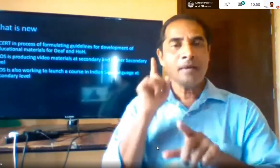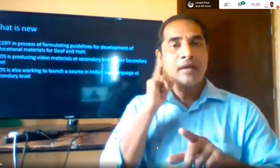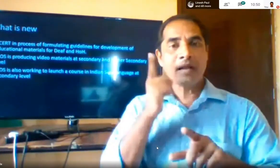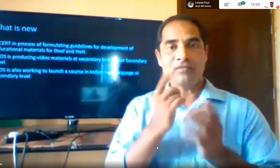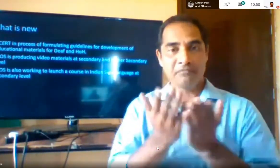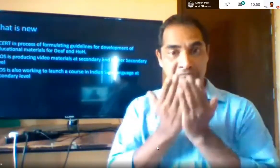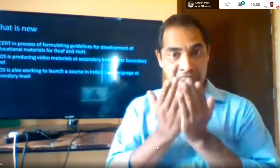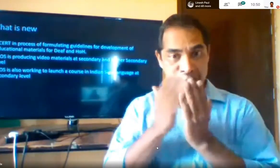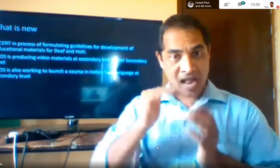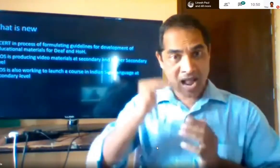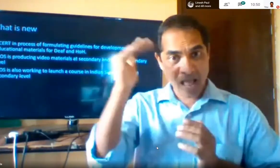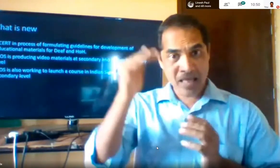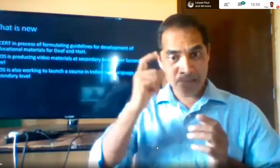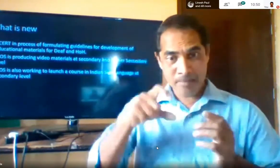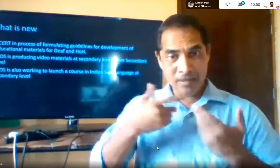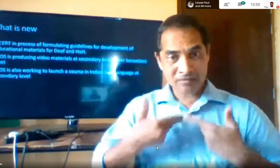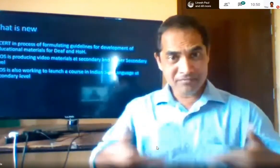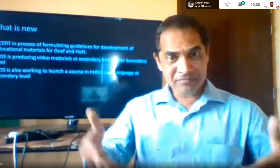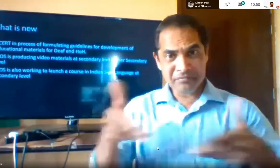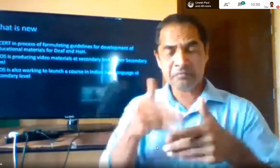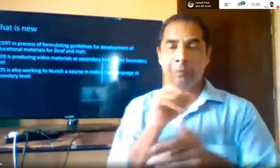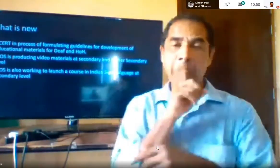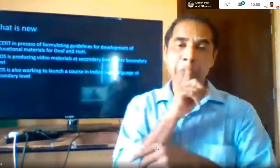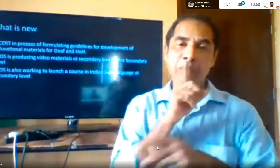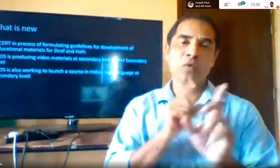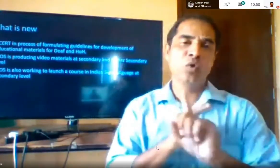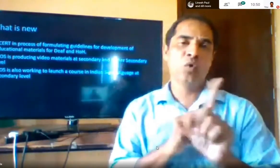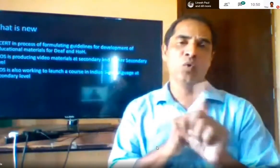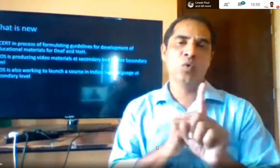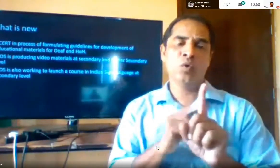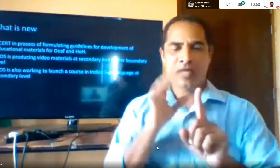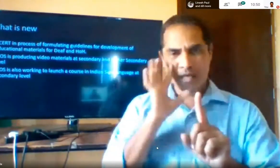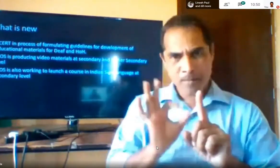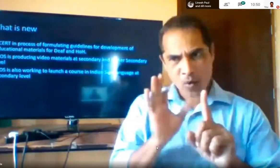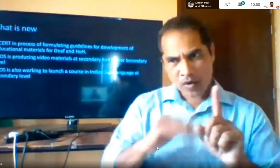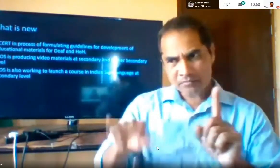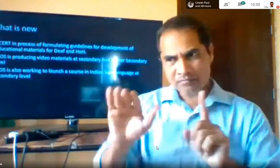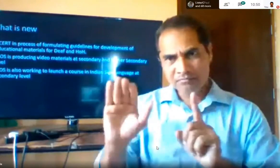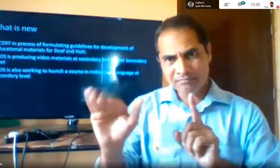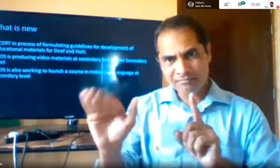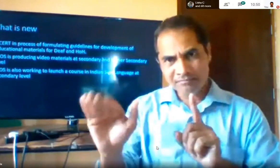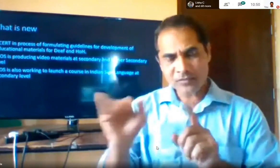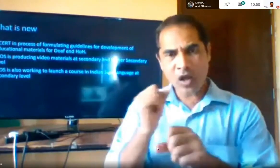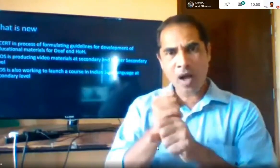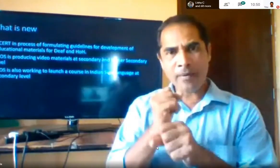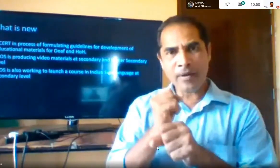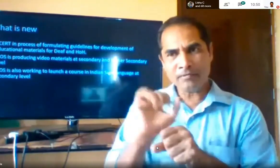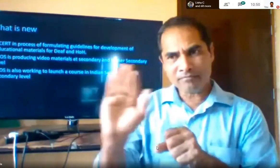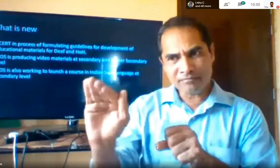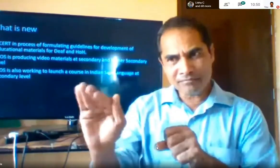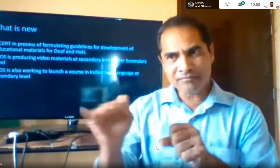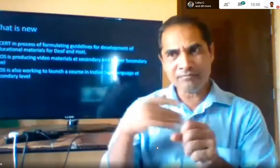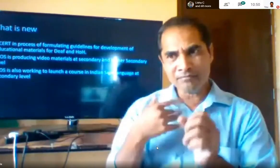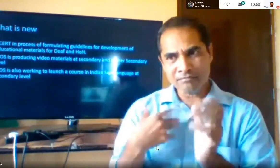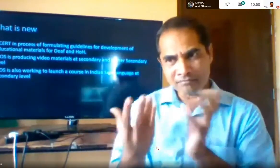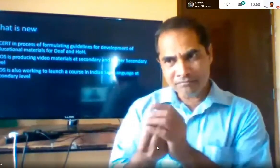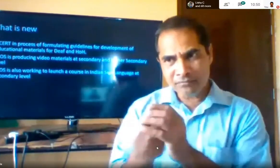So if the government is not working on that, we have to advocate for our rights. We have to